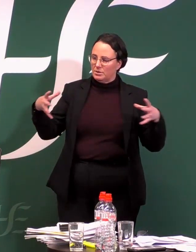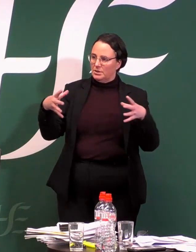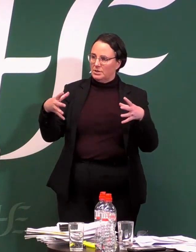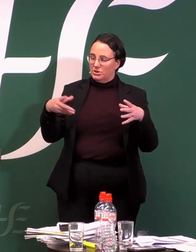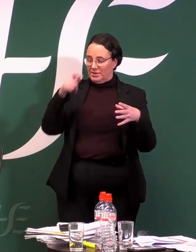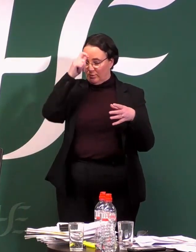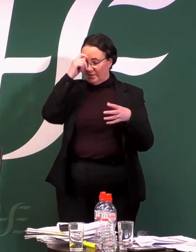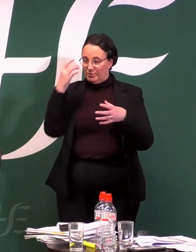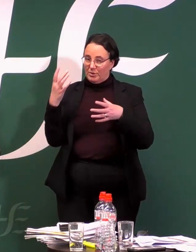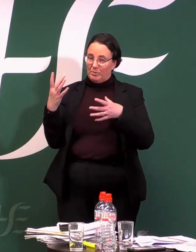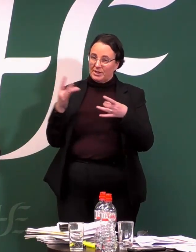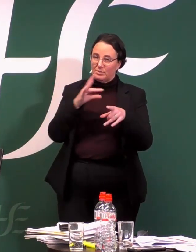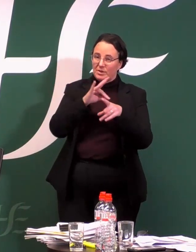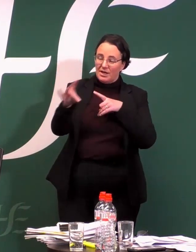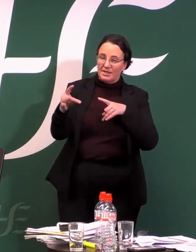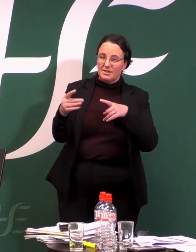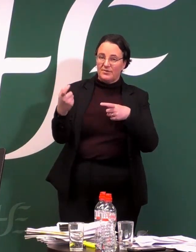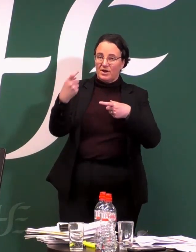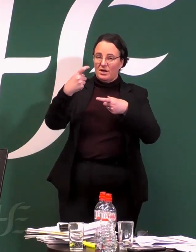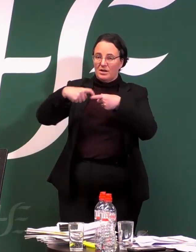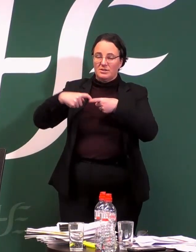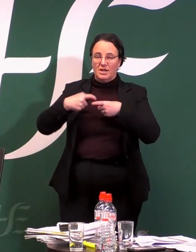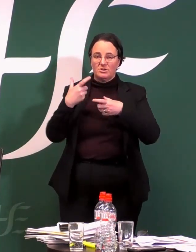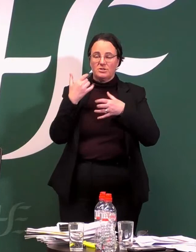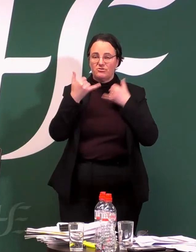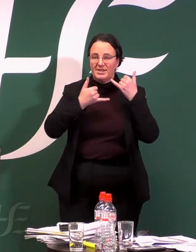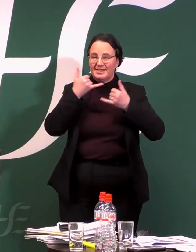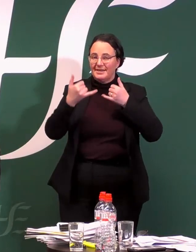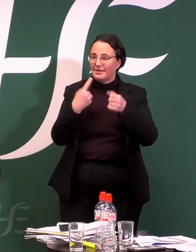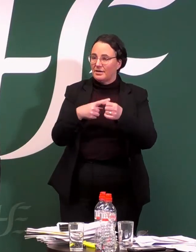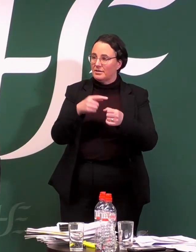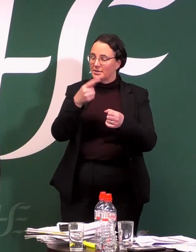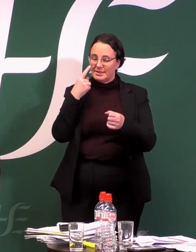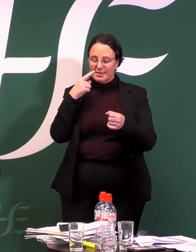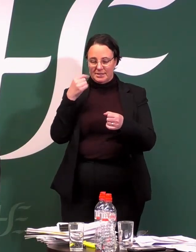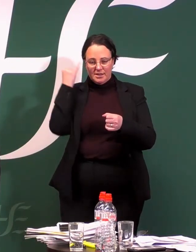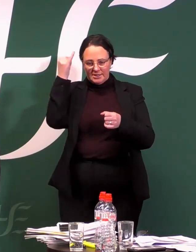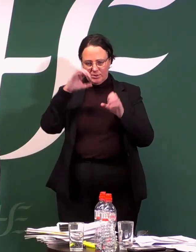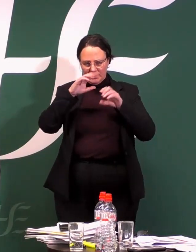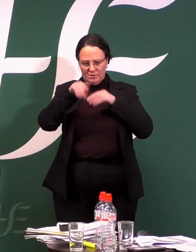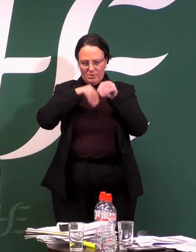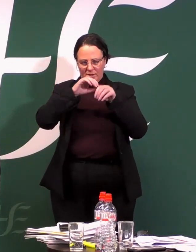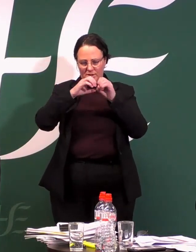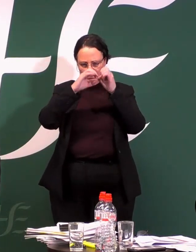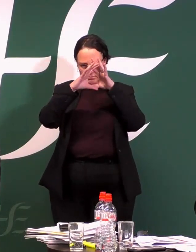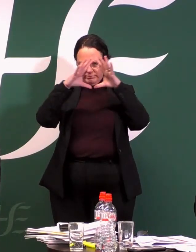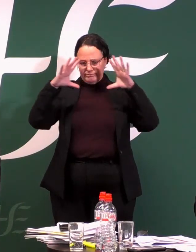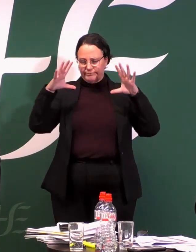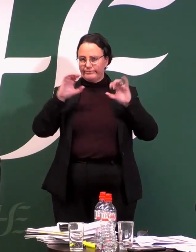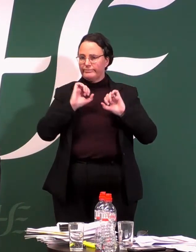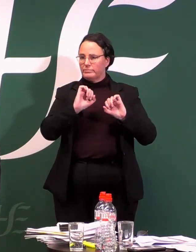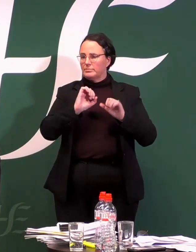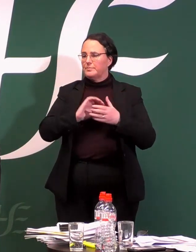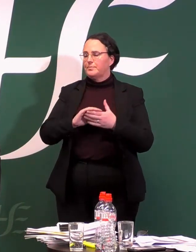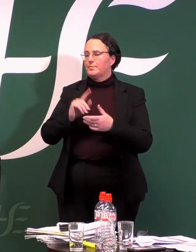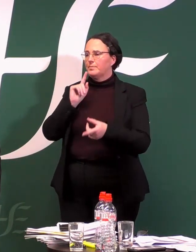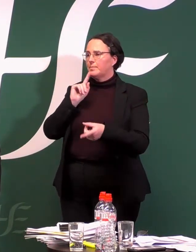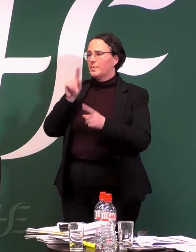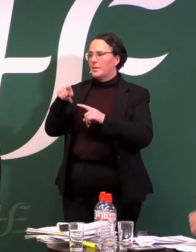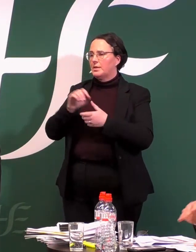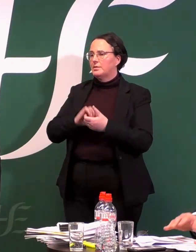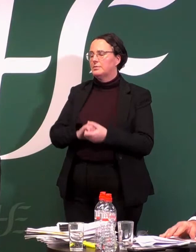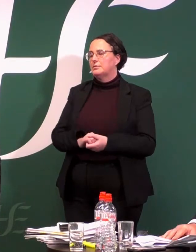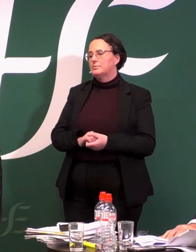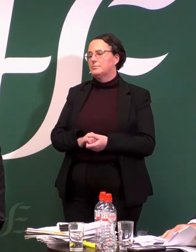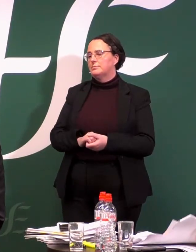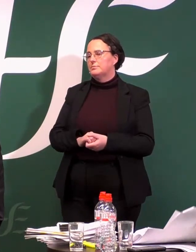reintroducing contact tracing of some kind in schools again to get a picture of what's going on in there? Just 2 points in that. First of all, it's important for us all to remember that we